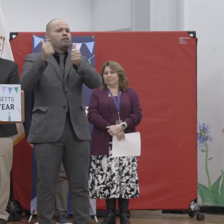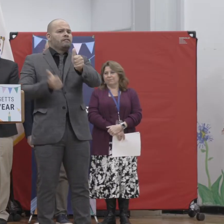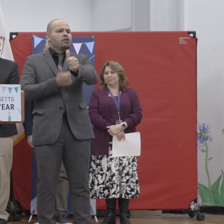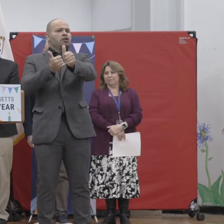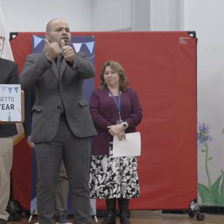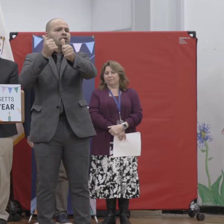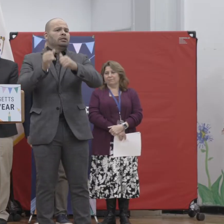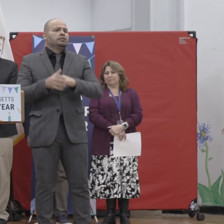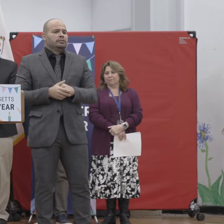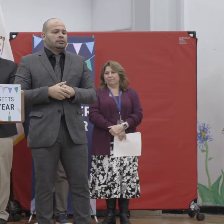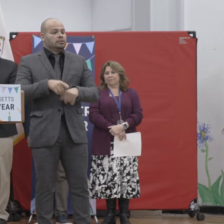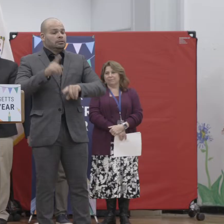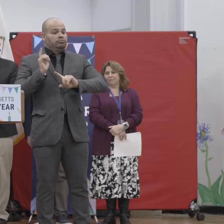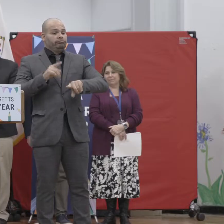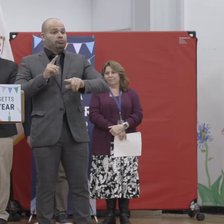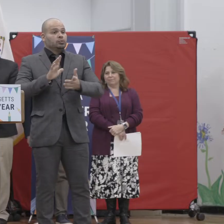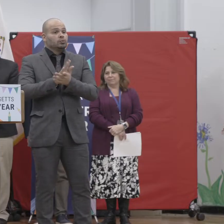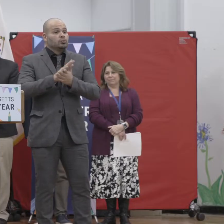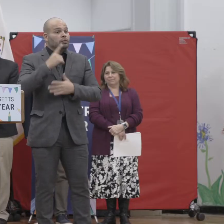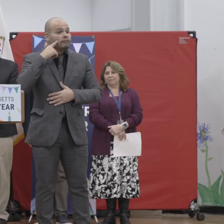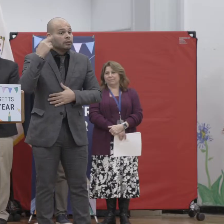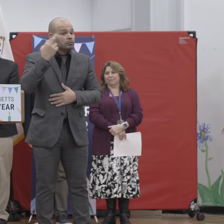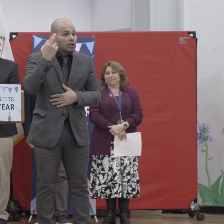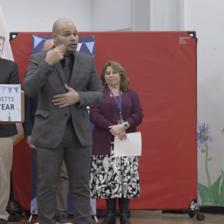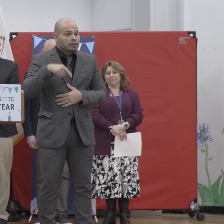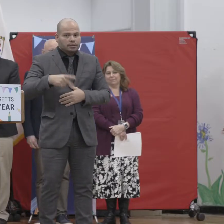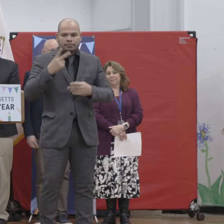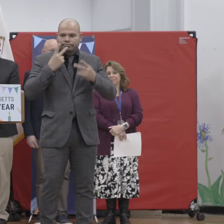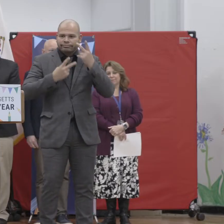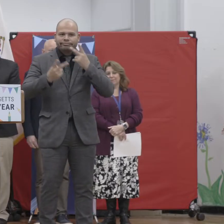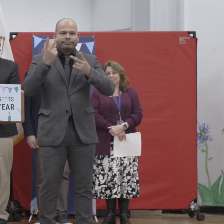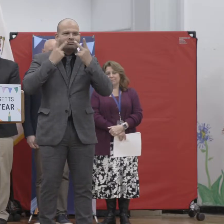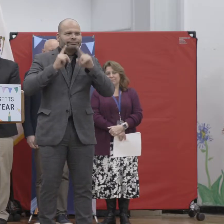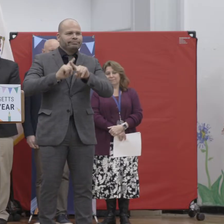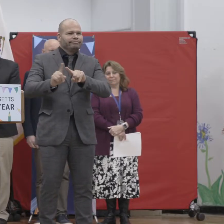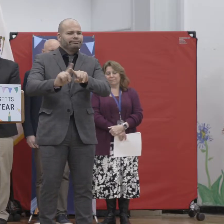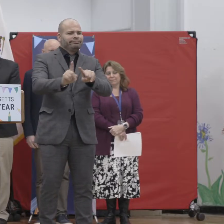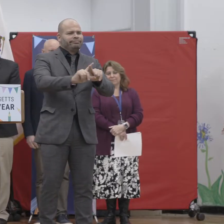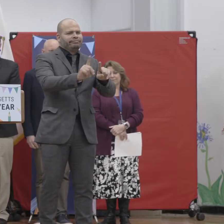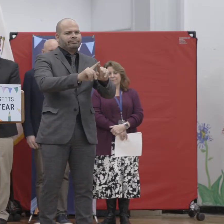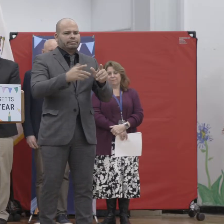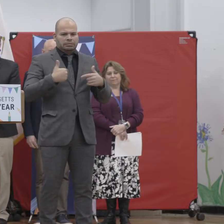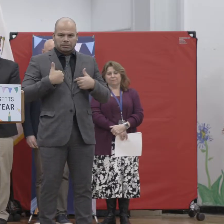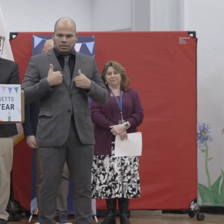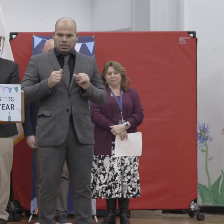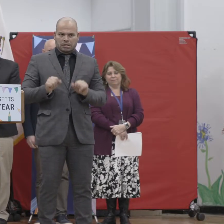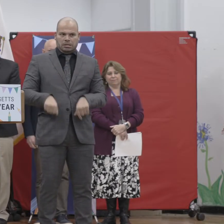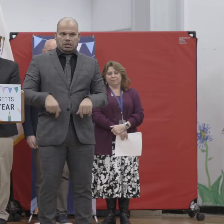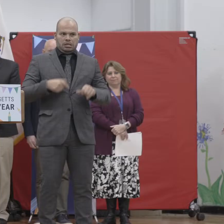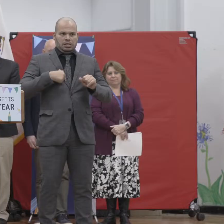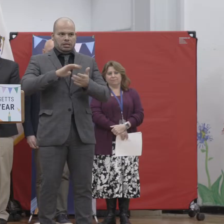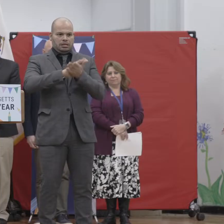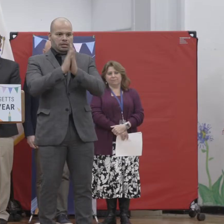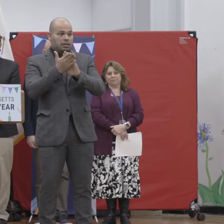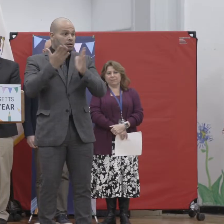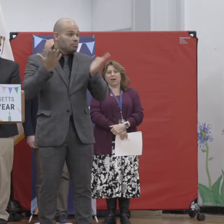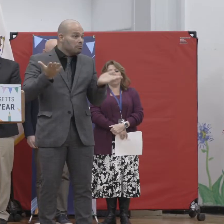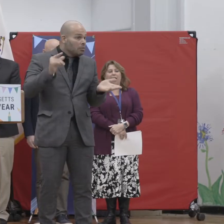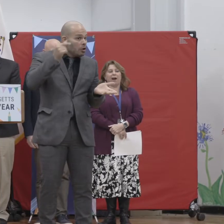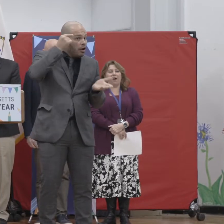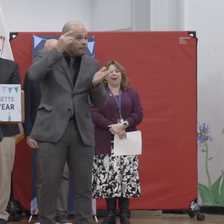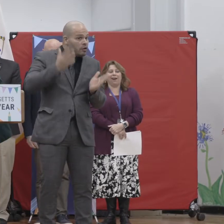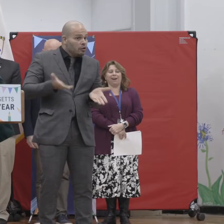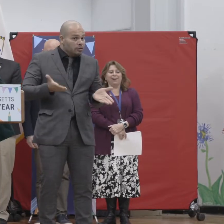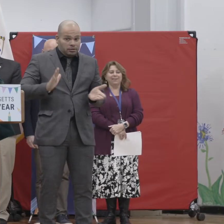exposed to all sorts of opportunities out there, right? Does anyone want to be governor? Yeah, I don't blame